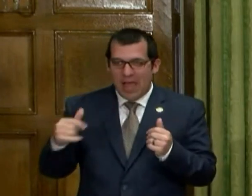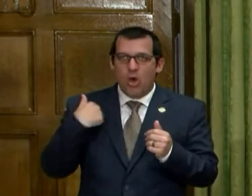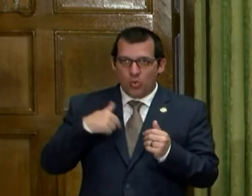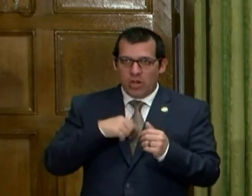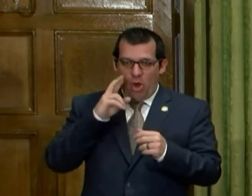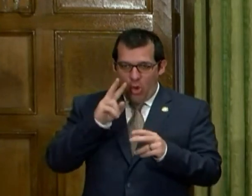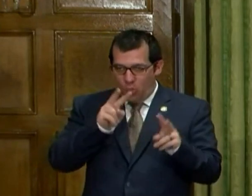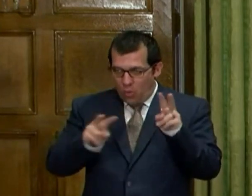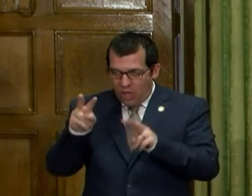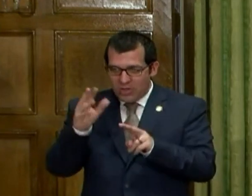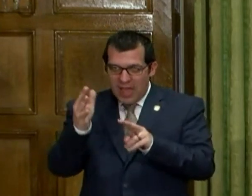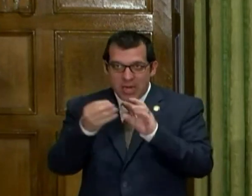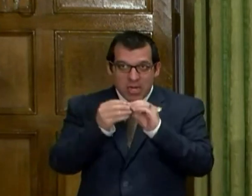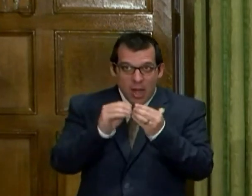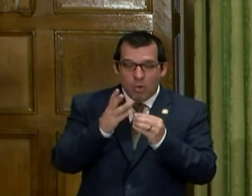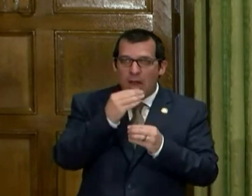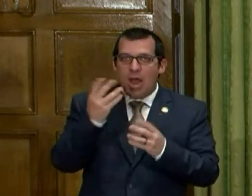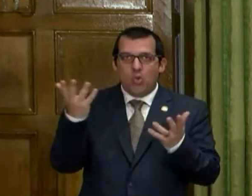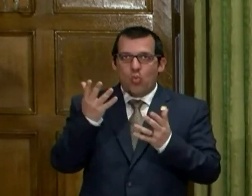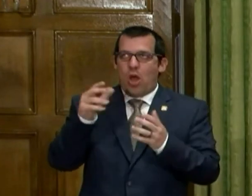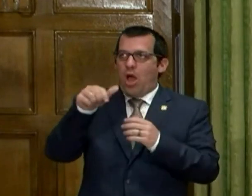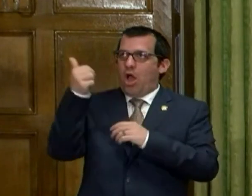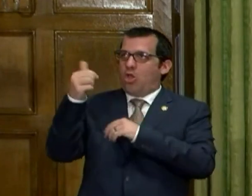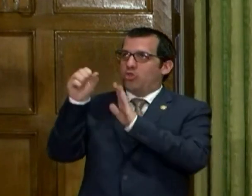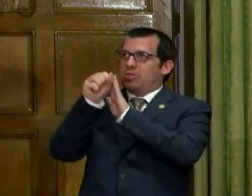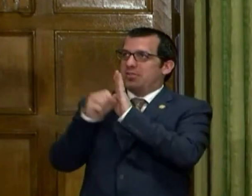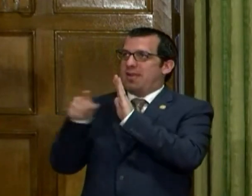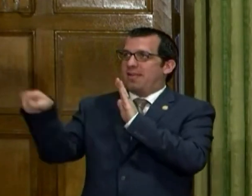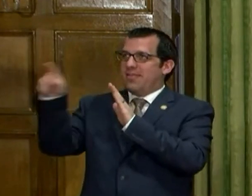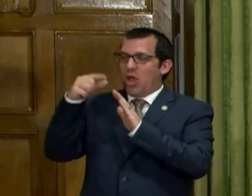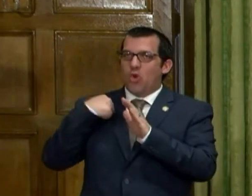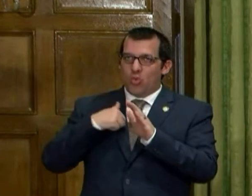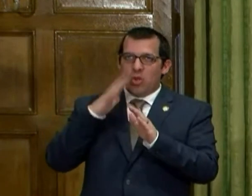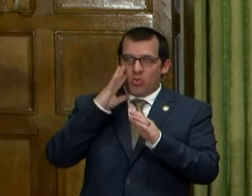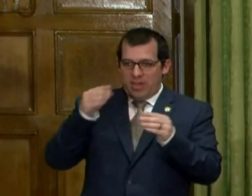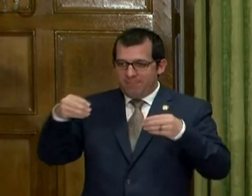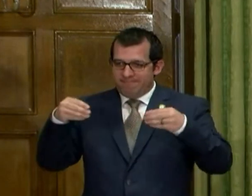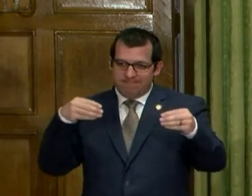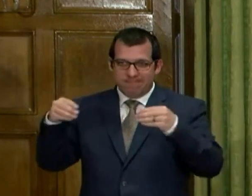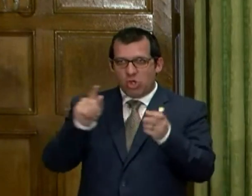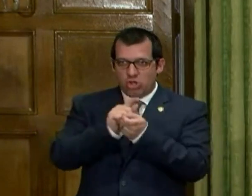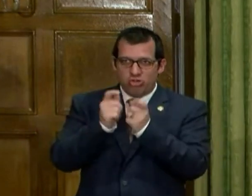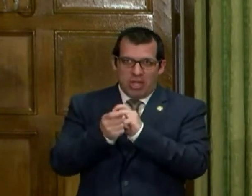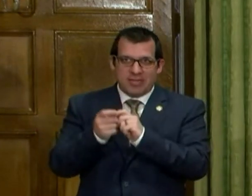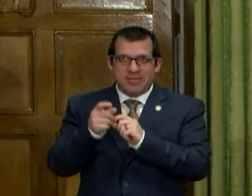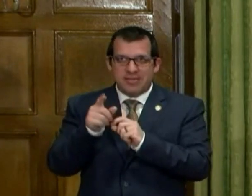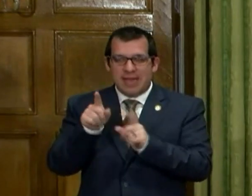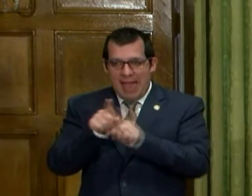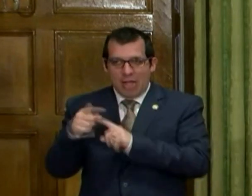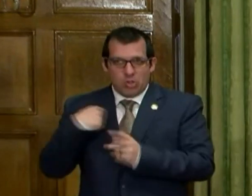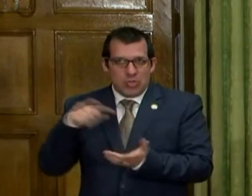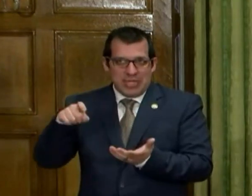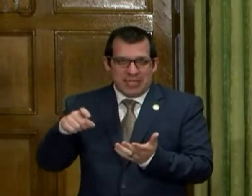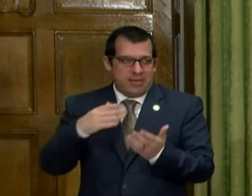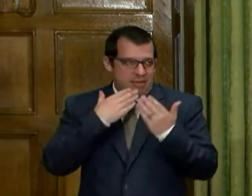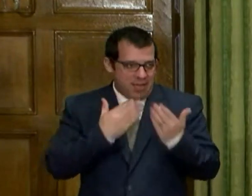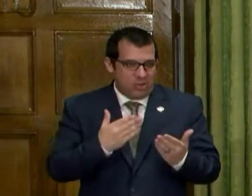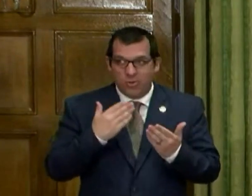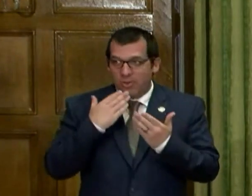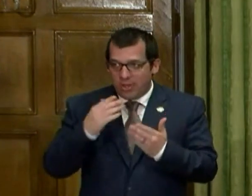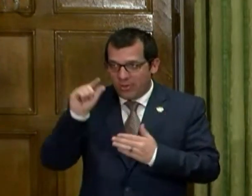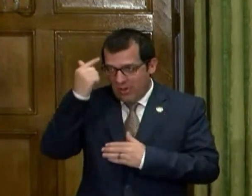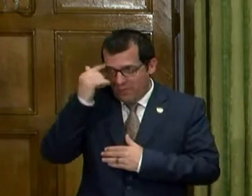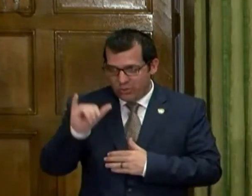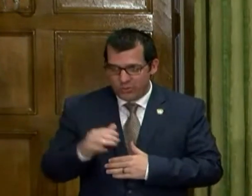data and the best practices across the country, and we will adjust as needed. Thank you. Thank you, Governor.